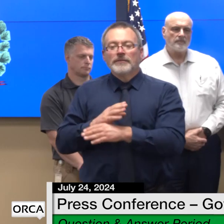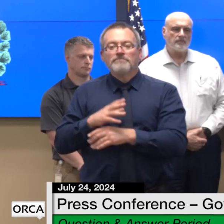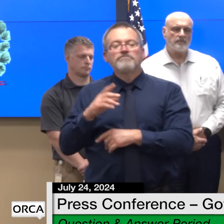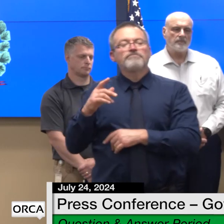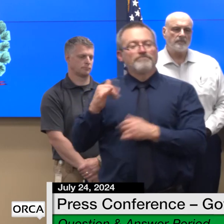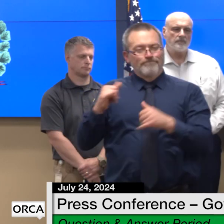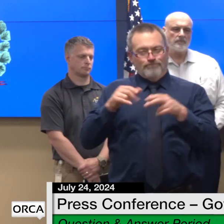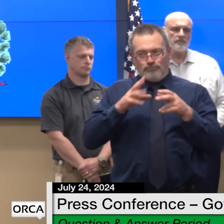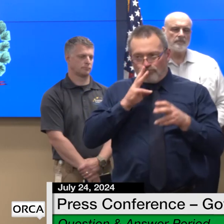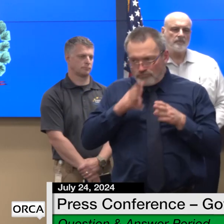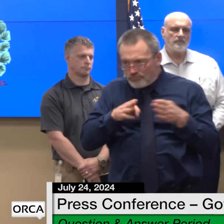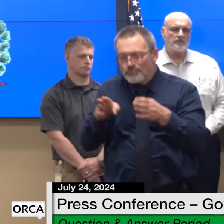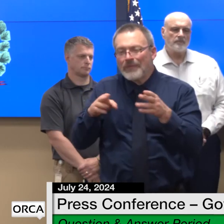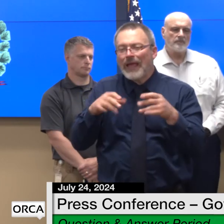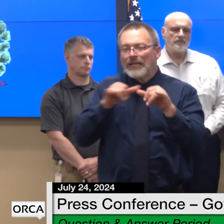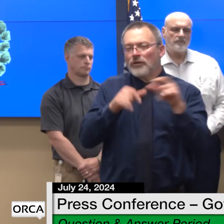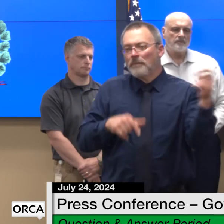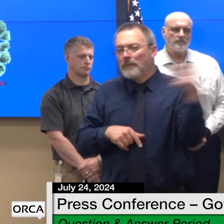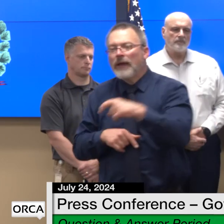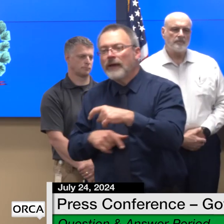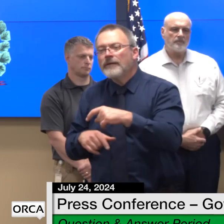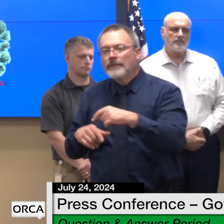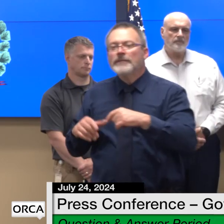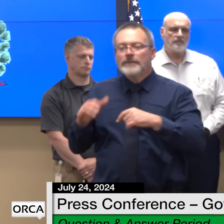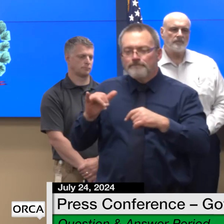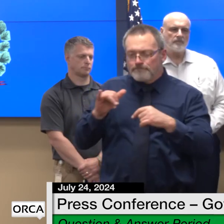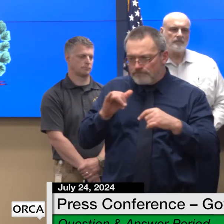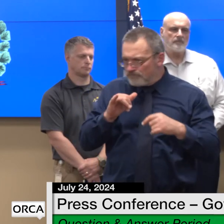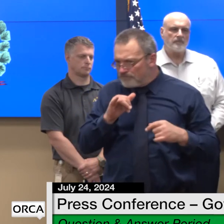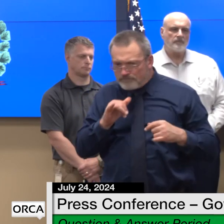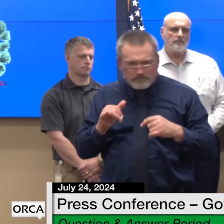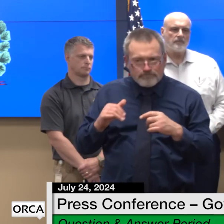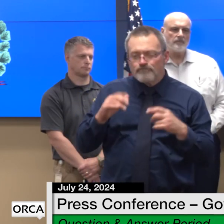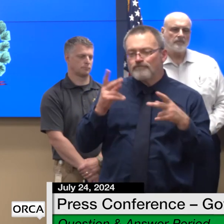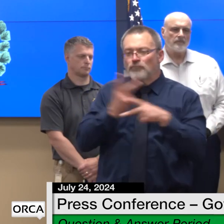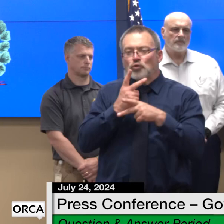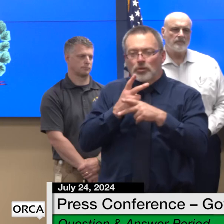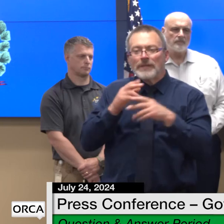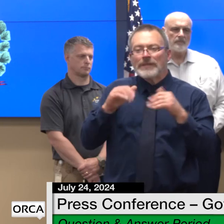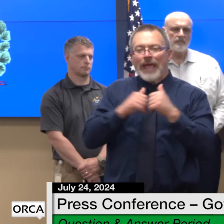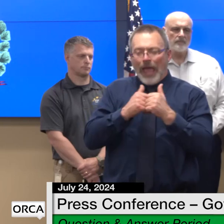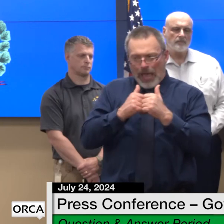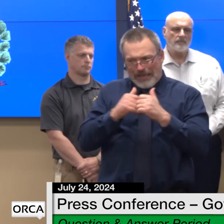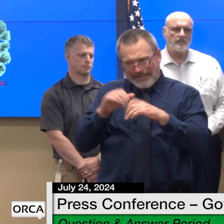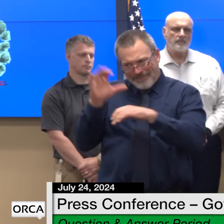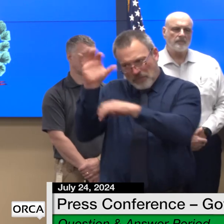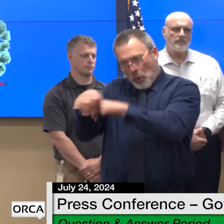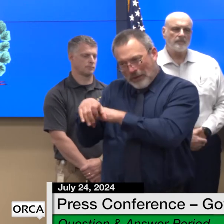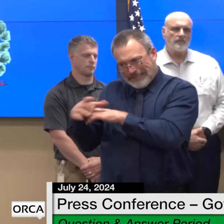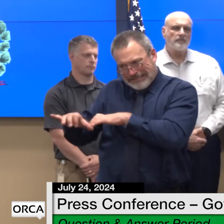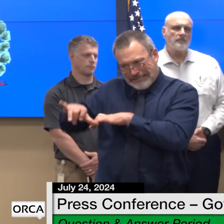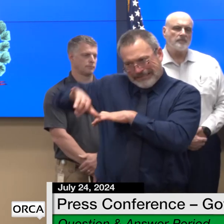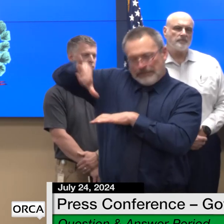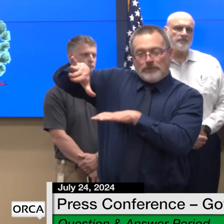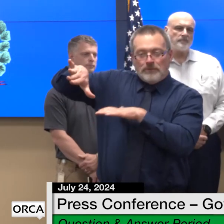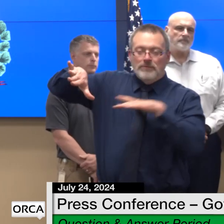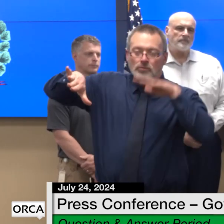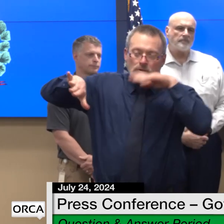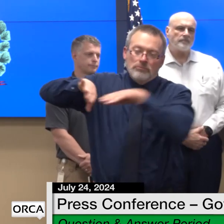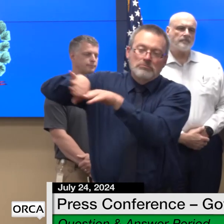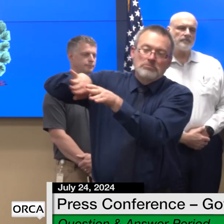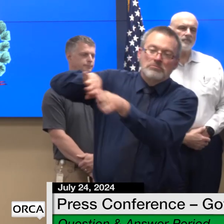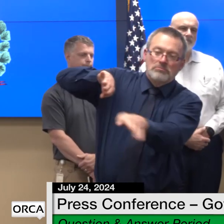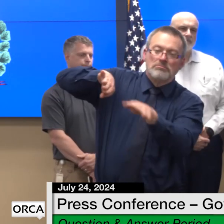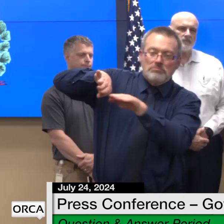with the town road crew to return the brook to its prior channel. And that kind of work requires